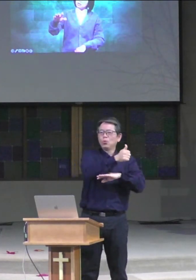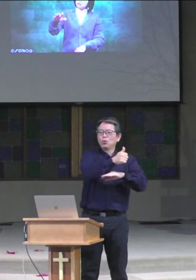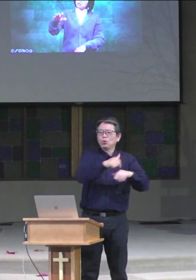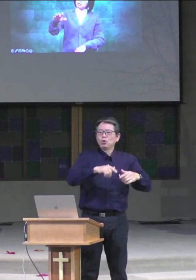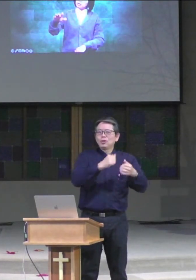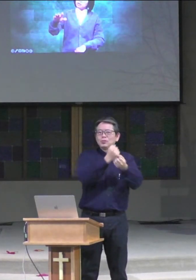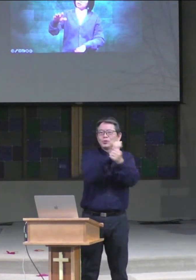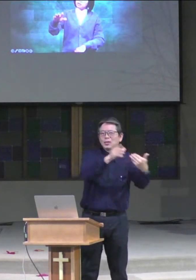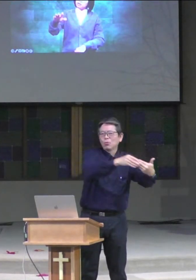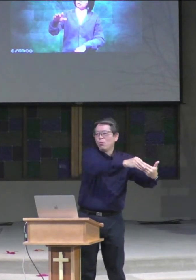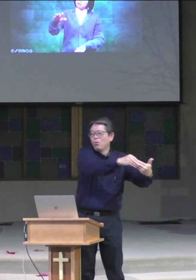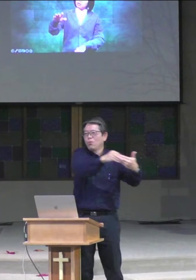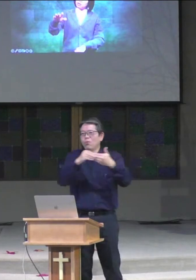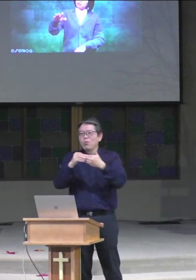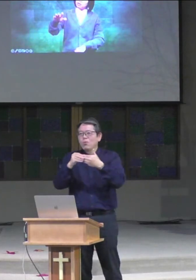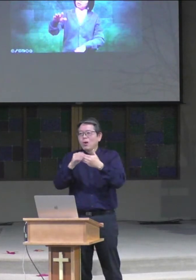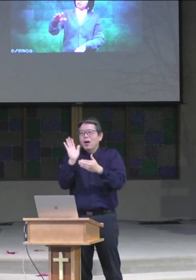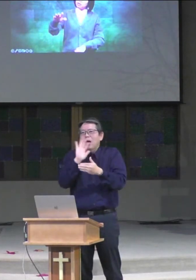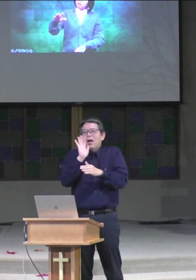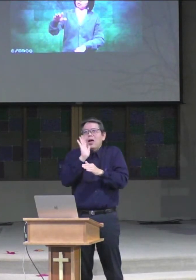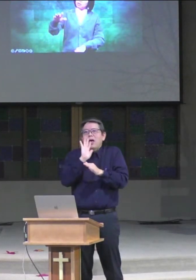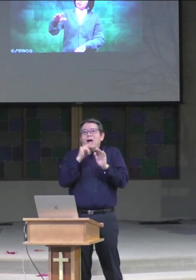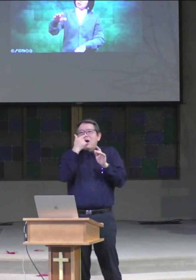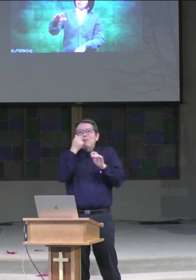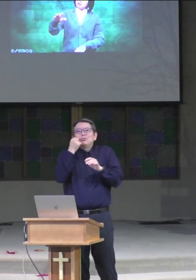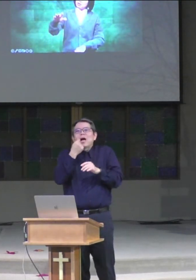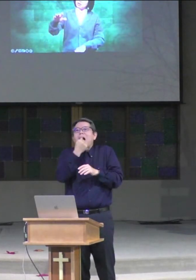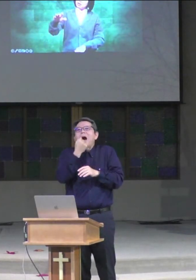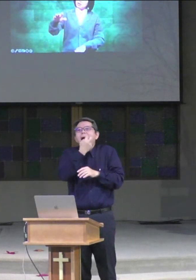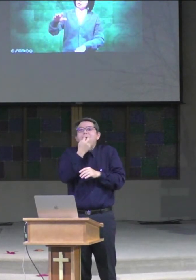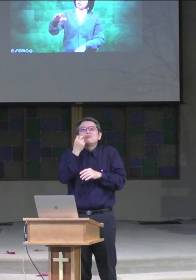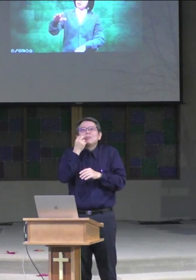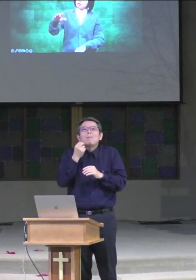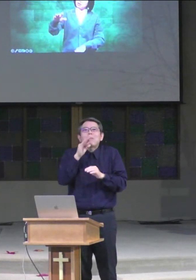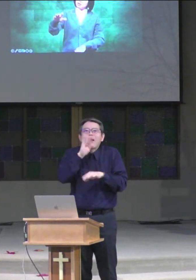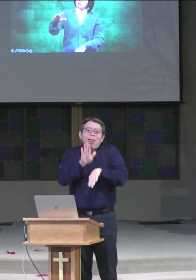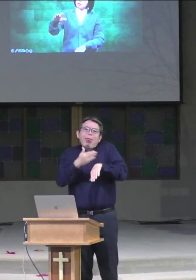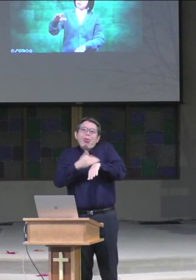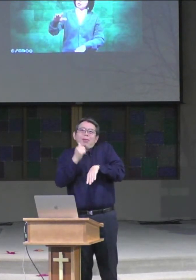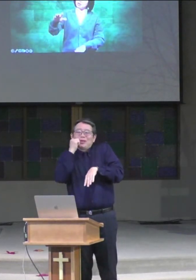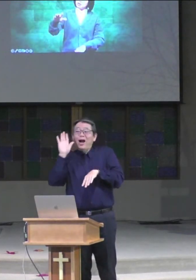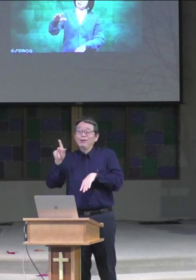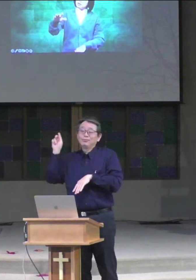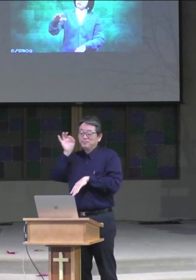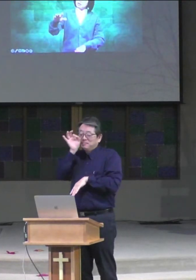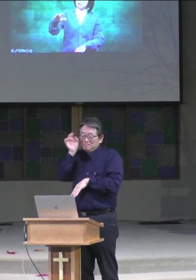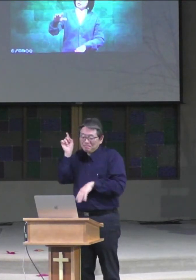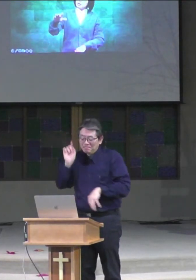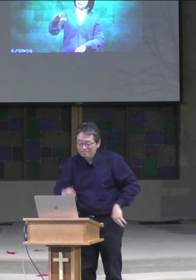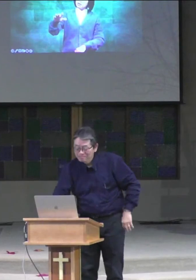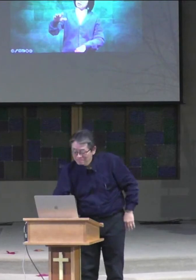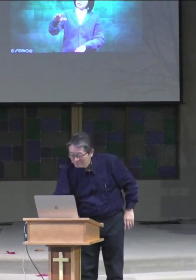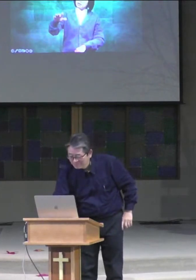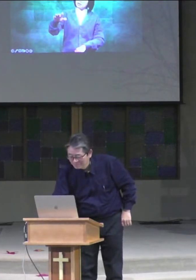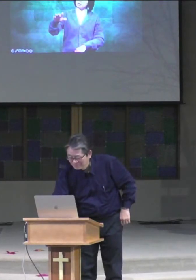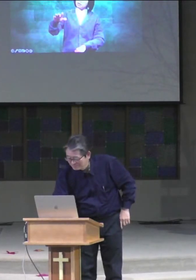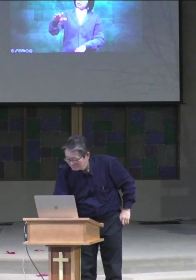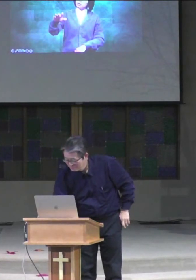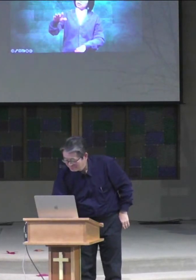Moses, before he goes to Egypt, he's like telling God, no, I can't do this, I can't do this. I